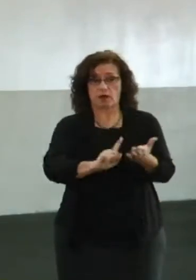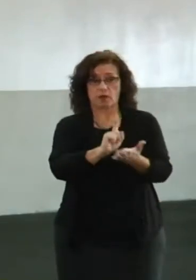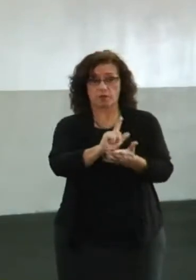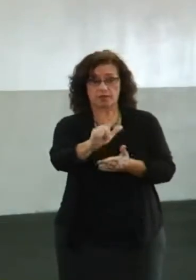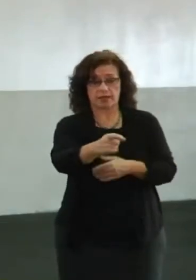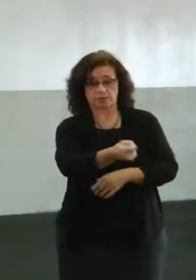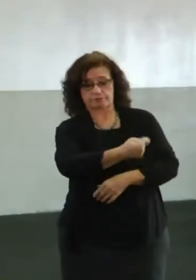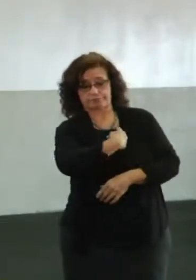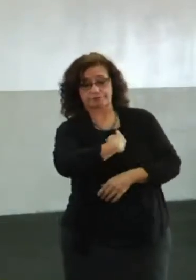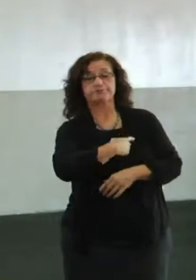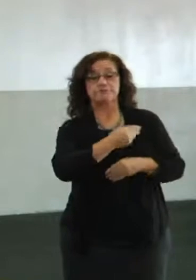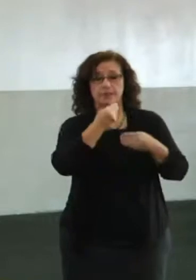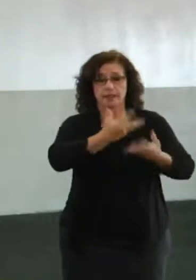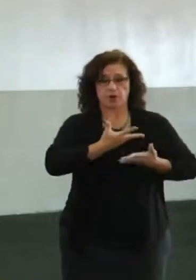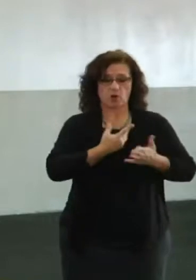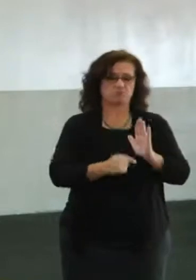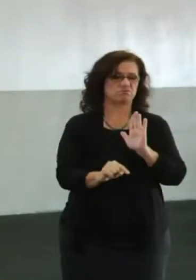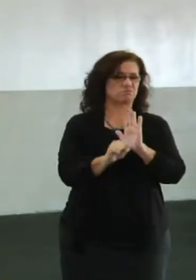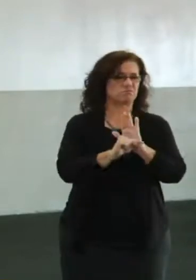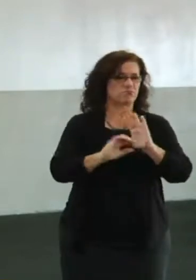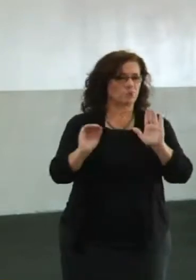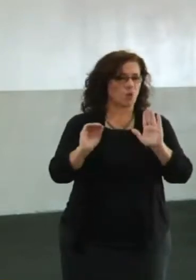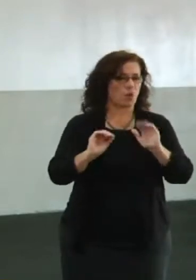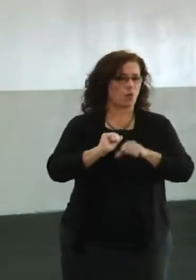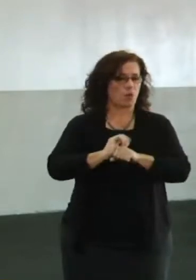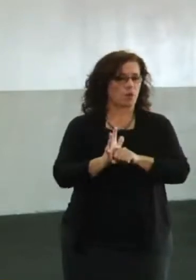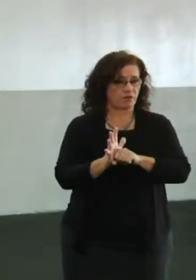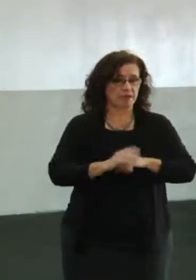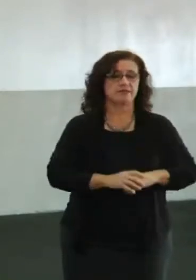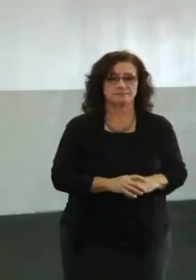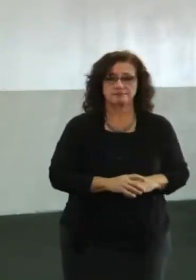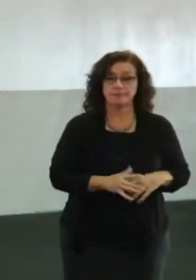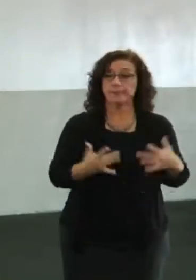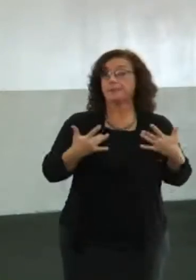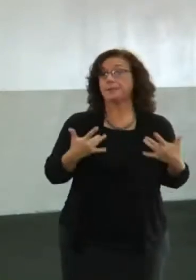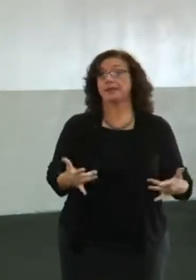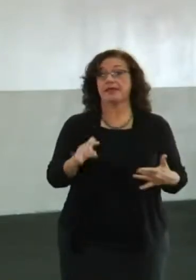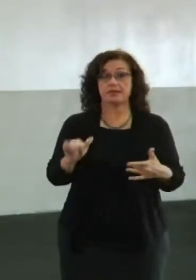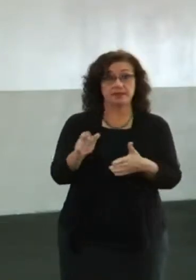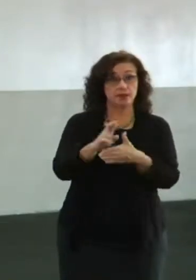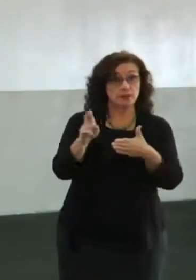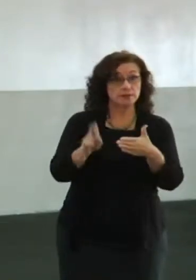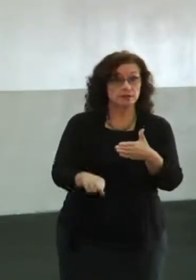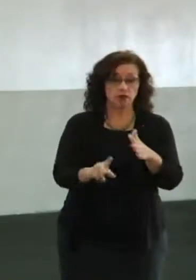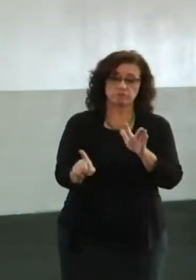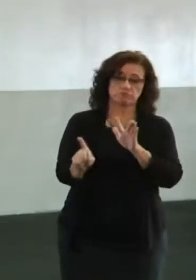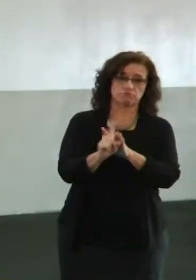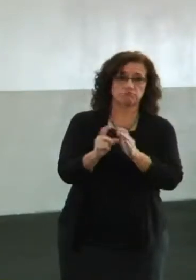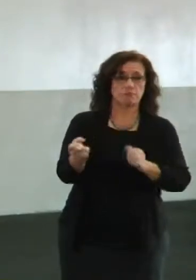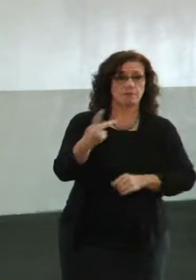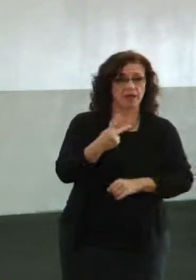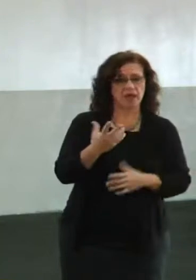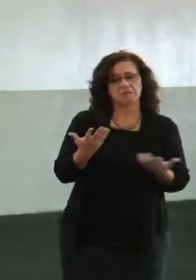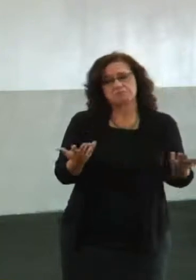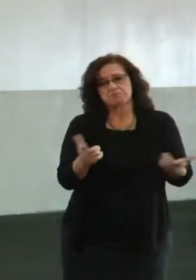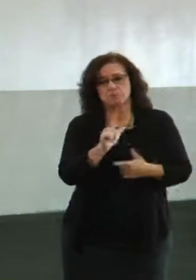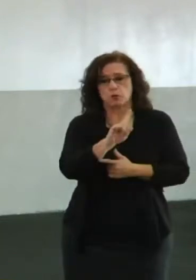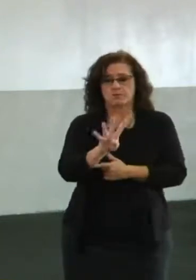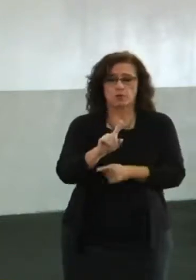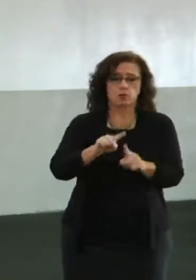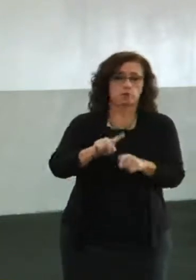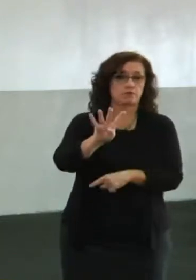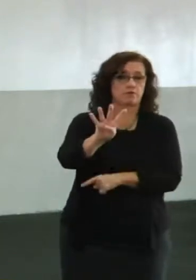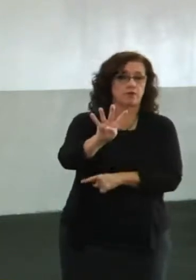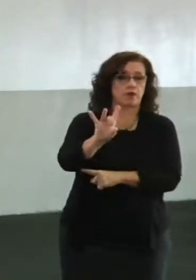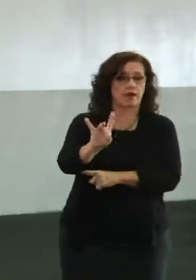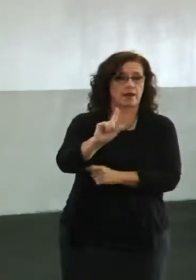are telling people to use this testing, and you can do it 24 to 48 and you'll get your results. It's a great way to know and